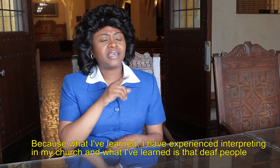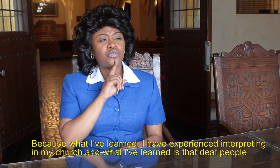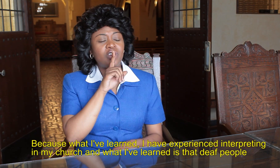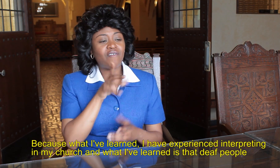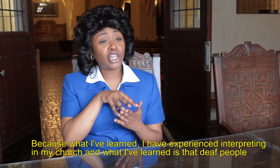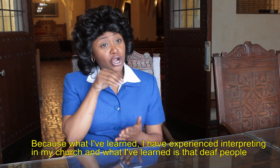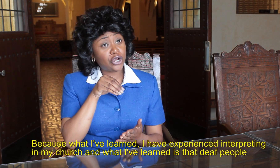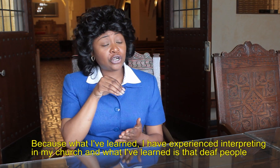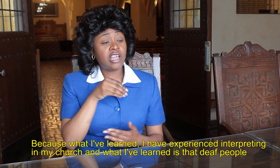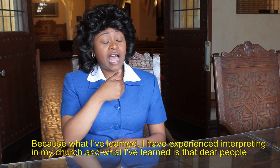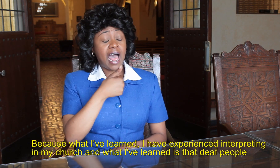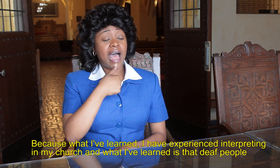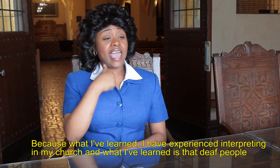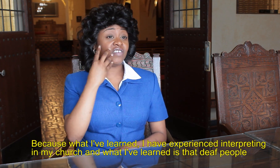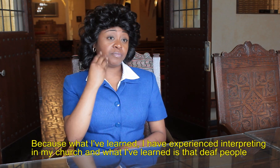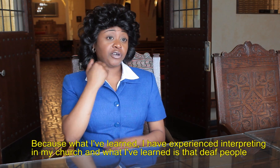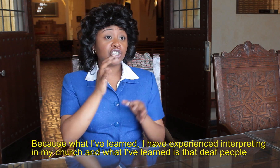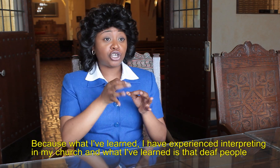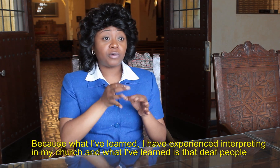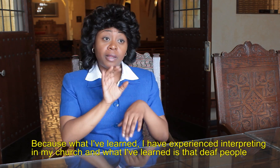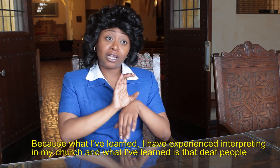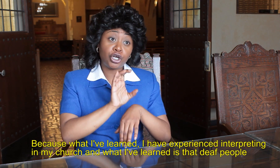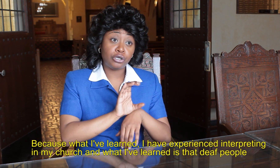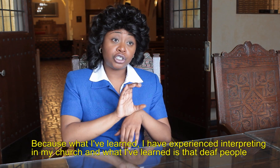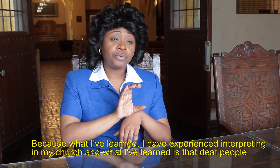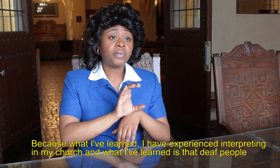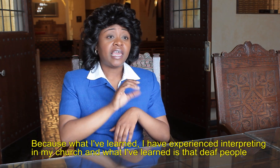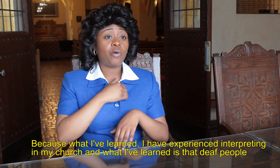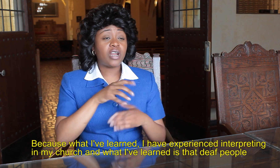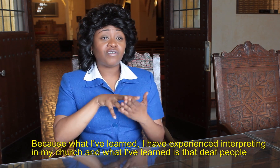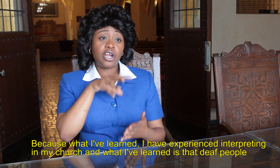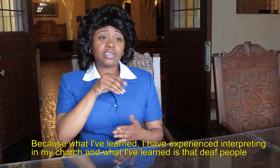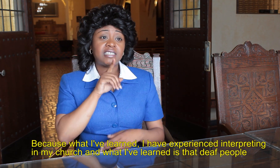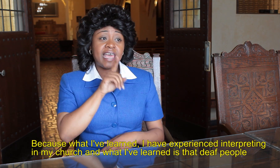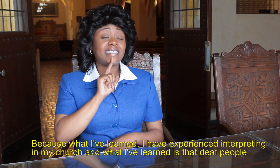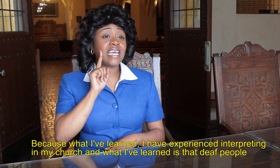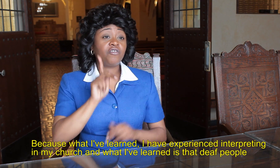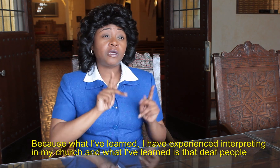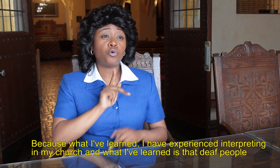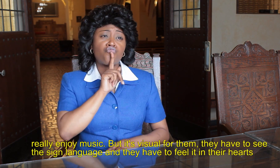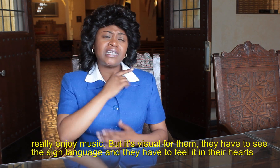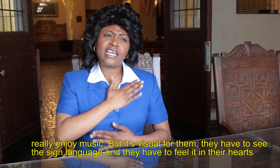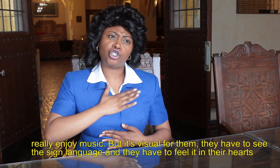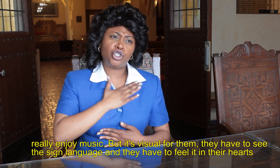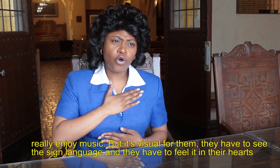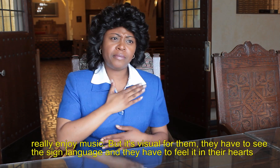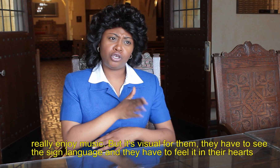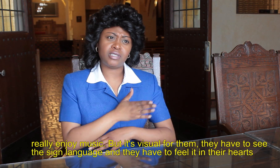Because what I've learned, I have experience interpreting in my church. And what I've learned is that deaf people really enjoy